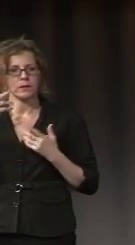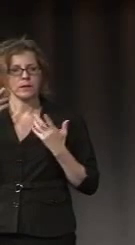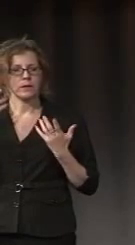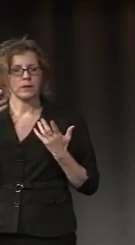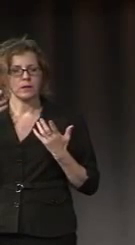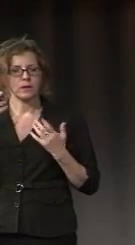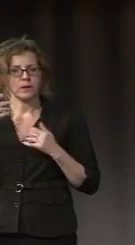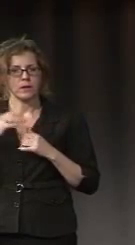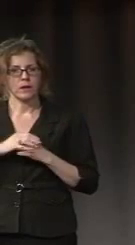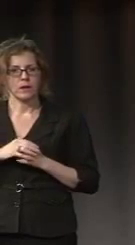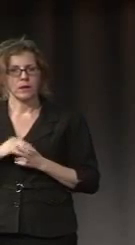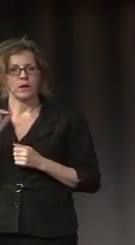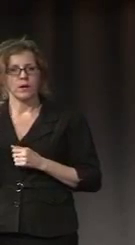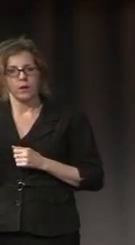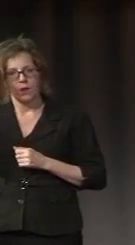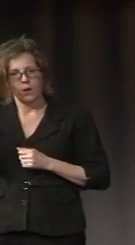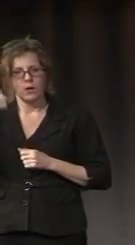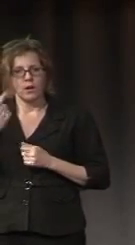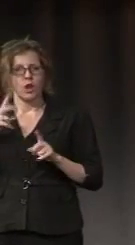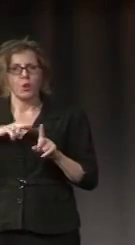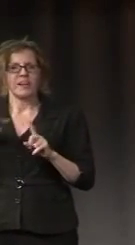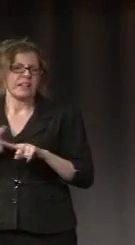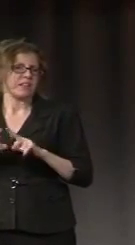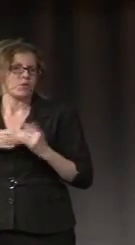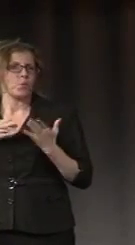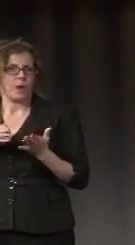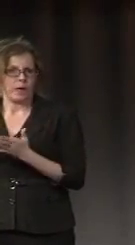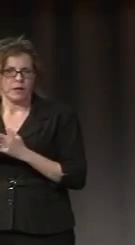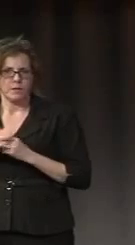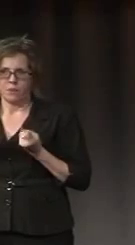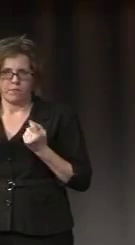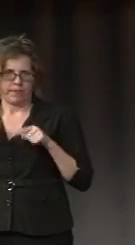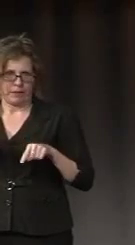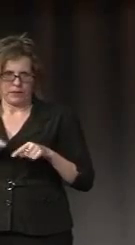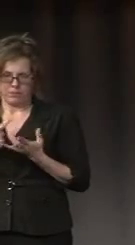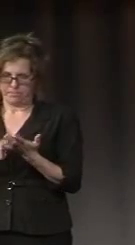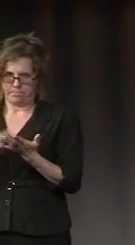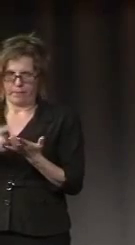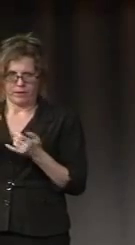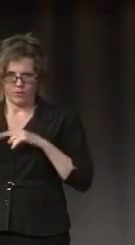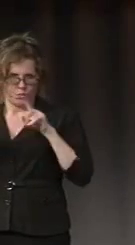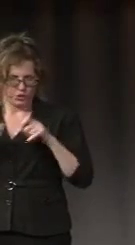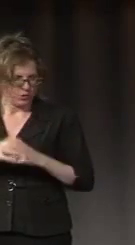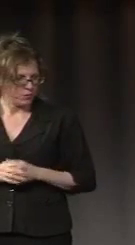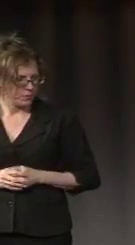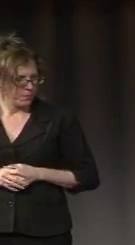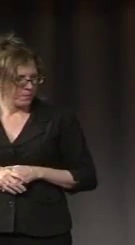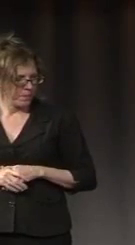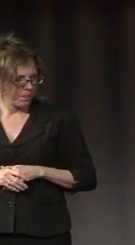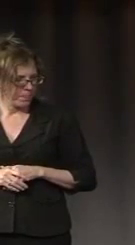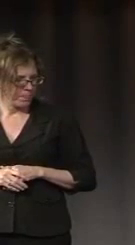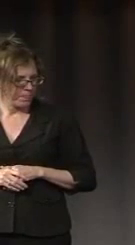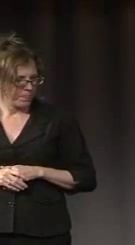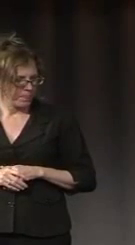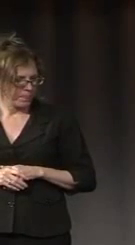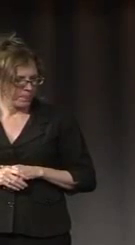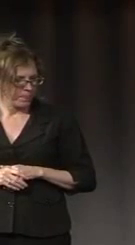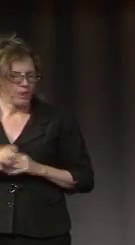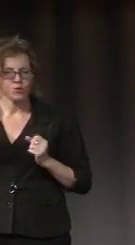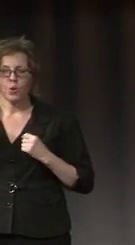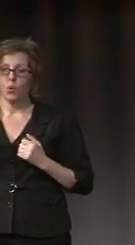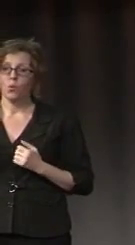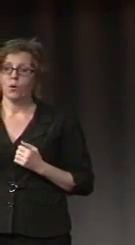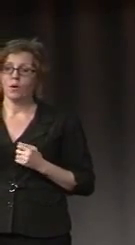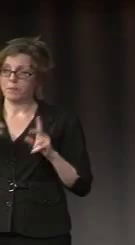what is a type, what is a token question, which has been discussed in Pavia in the 12th century, are back into the laboratory with